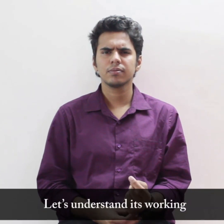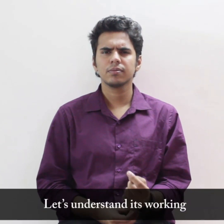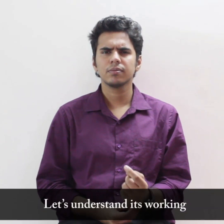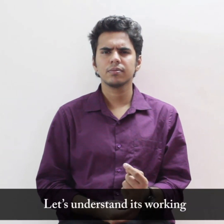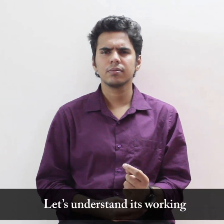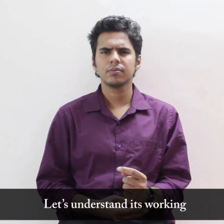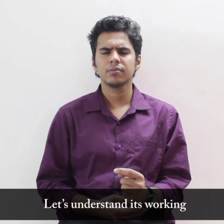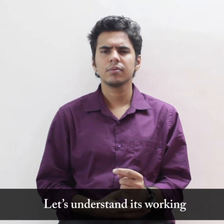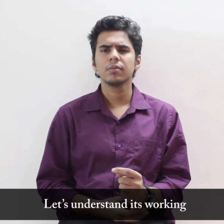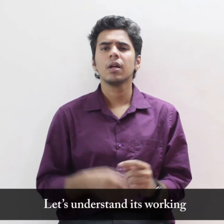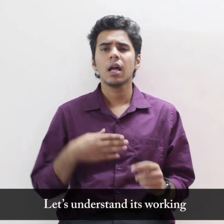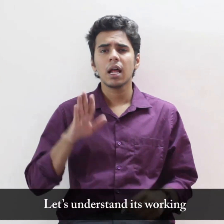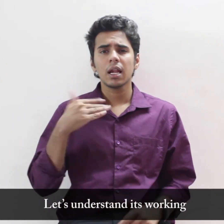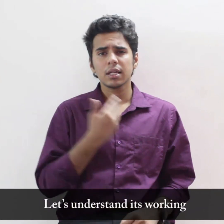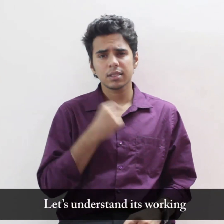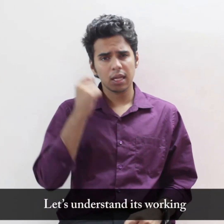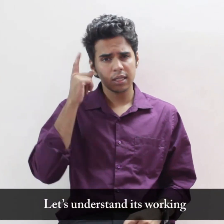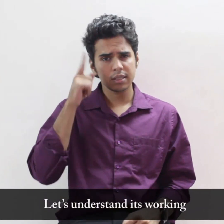Let's understand its working.